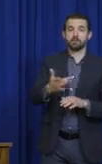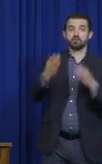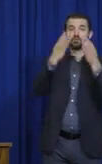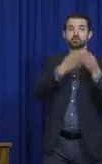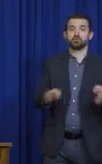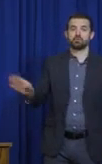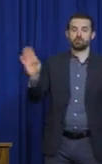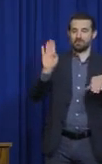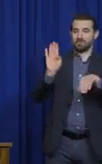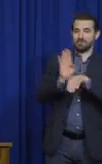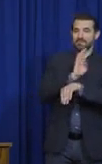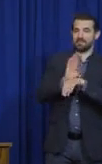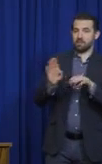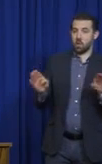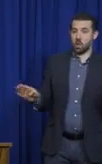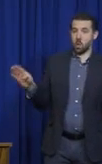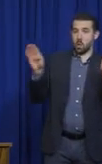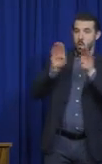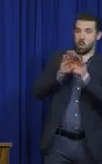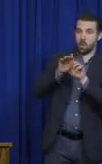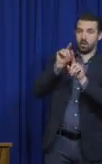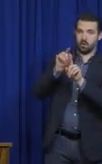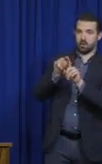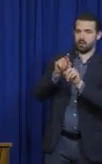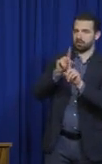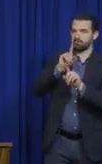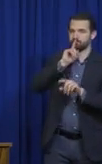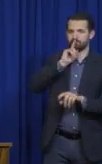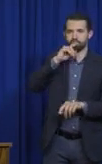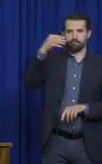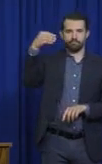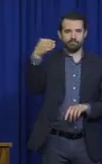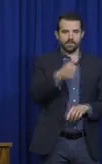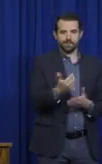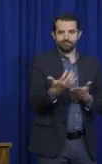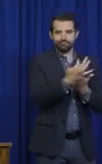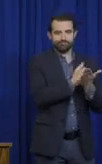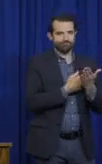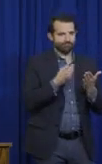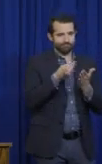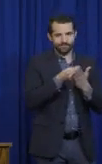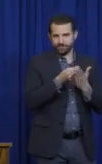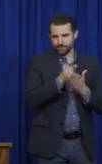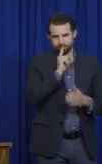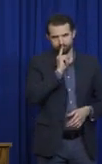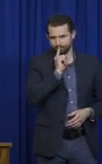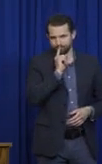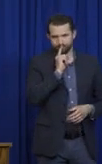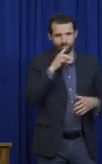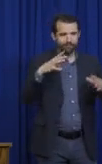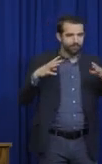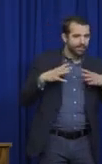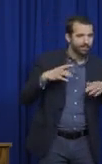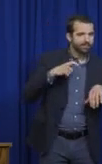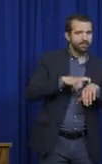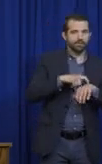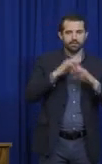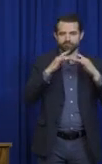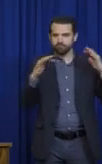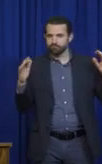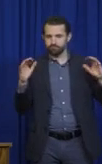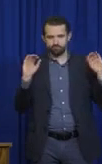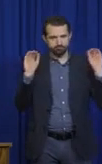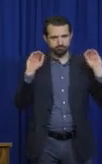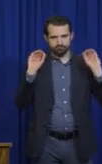and was not paying anyone their wages or vacation time or any sort of paid leave, and